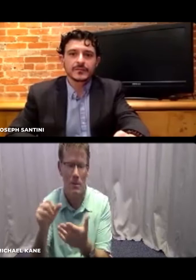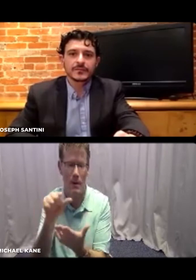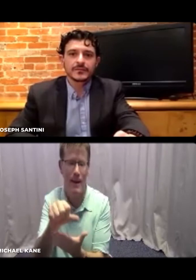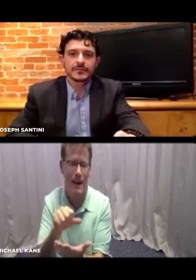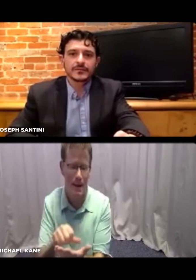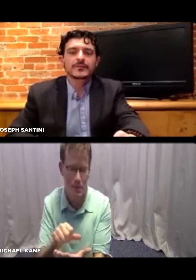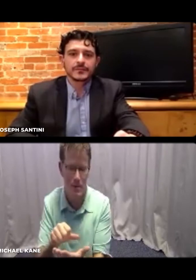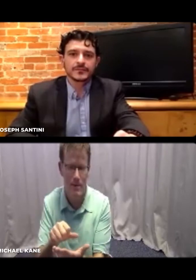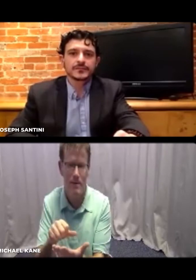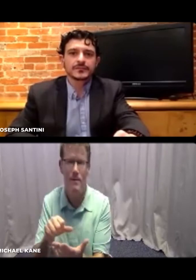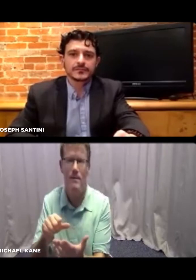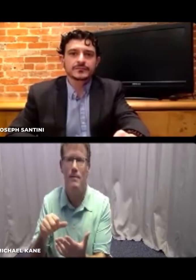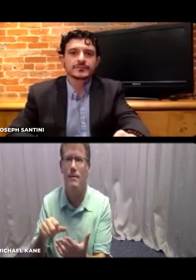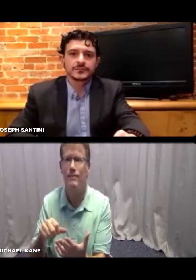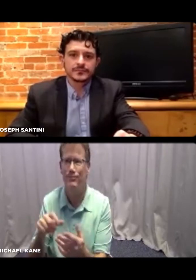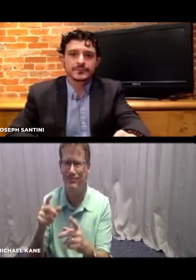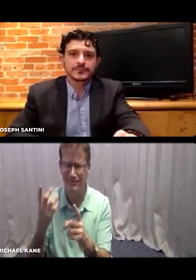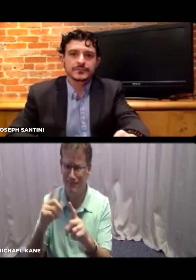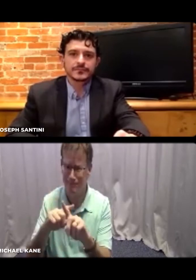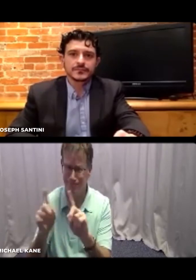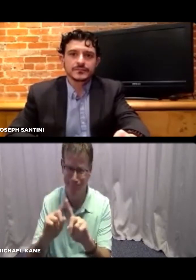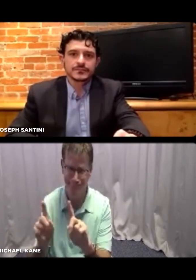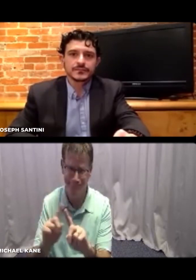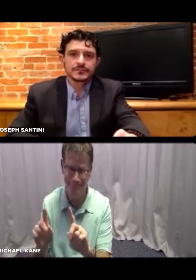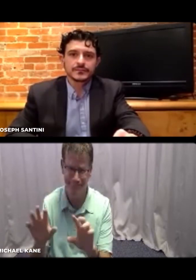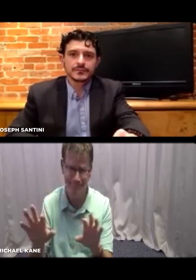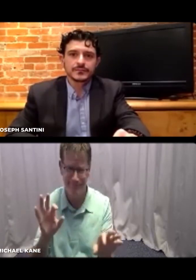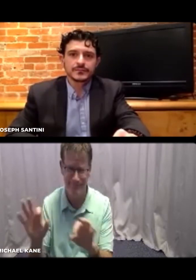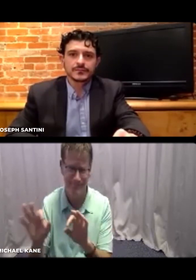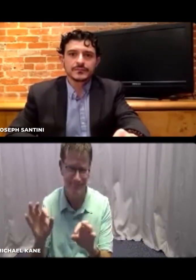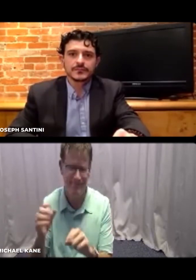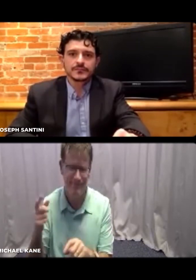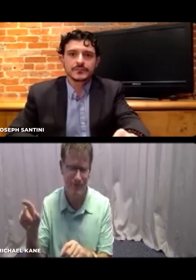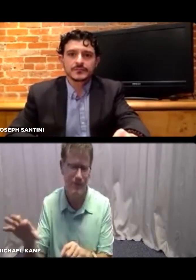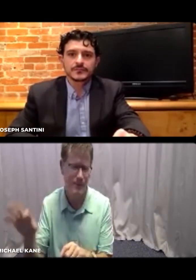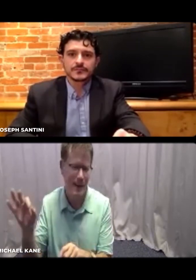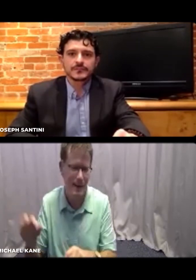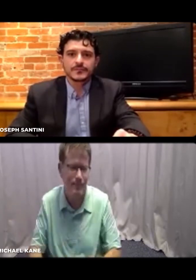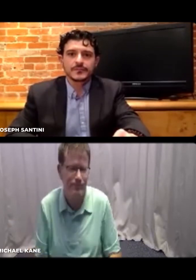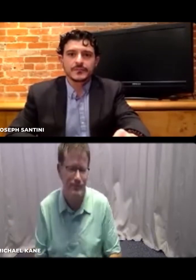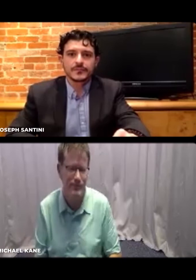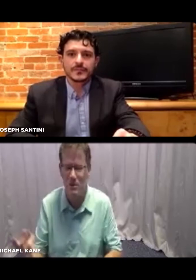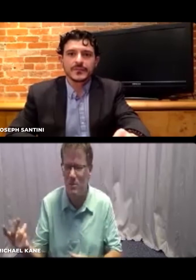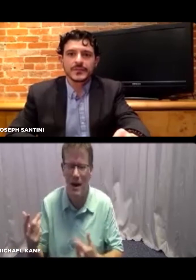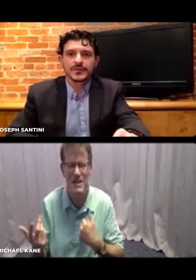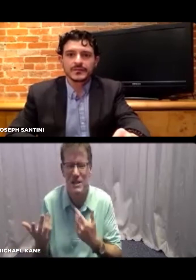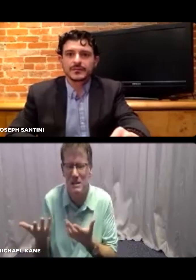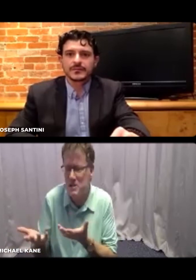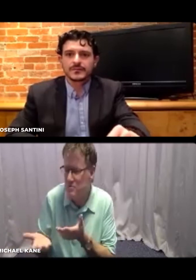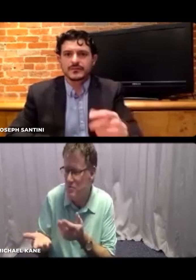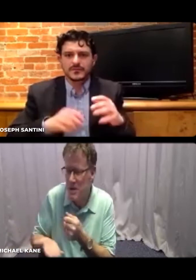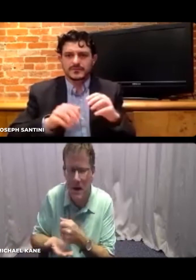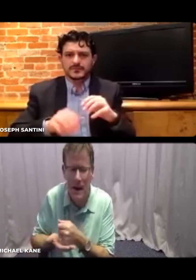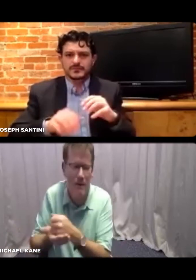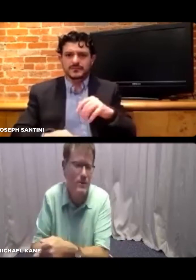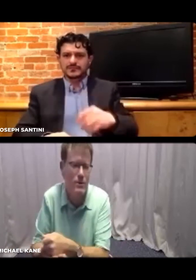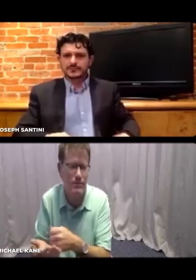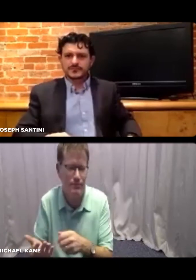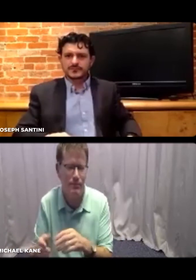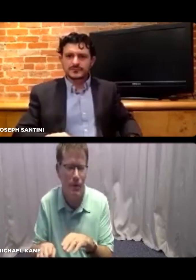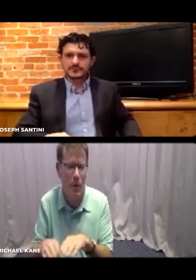And there were various different accounts that she could choose from. And I was just there to help her open the account.